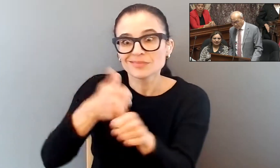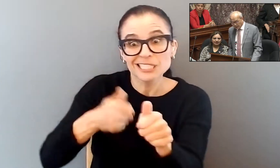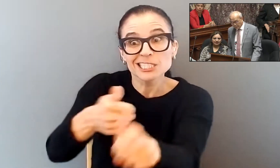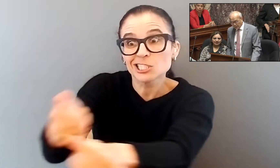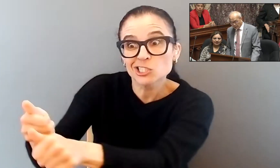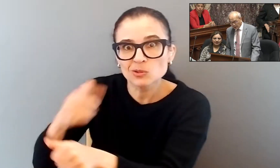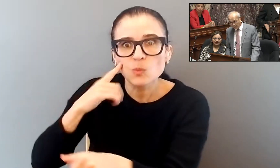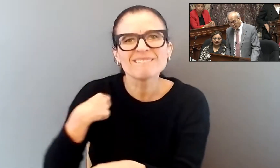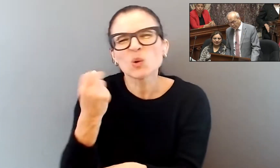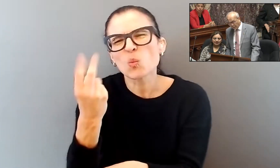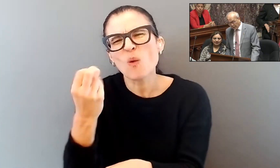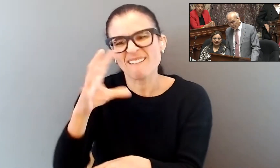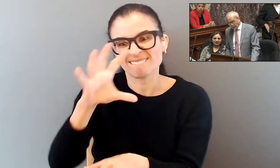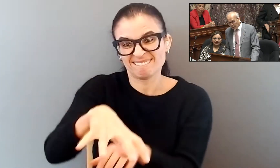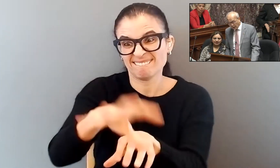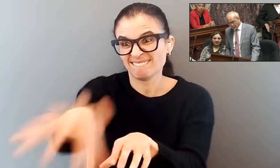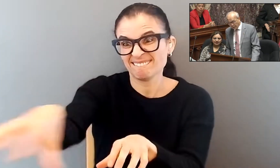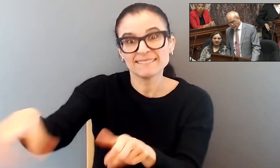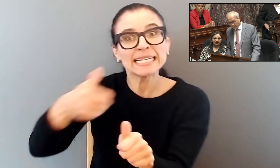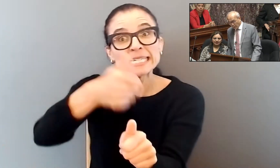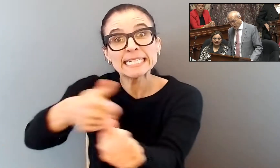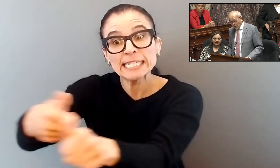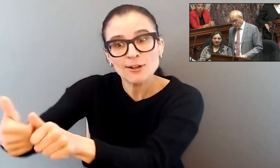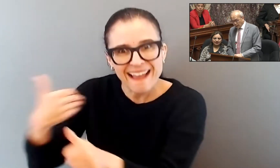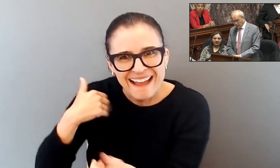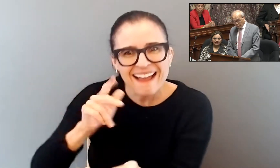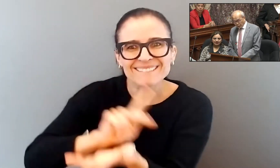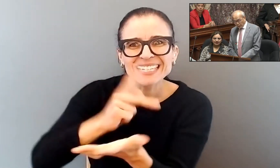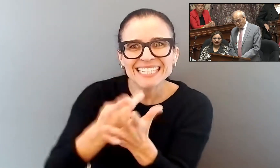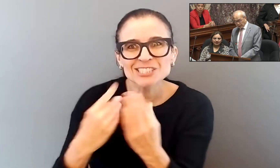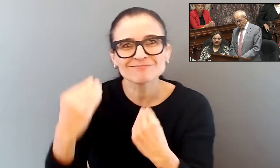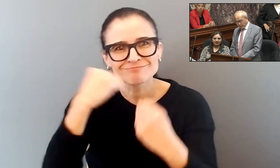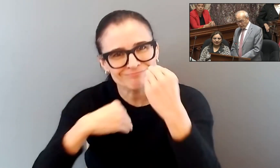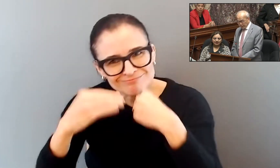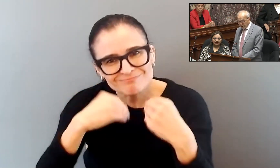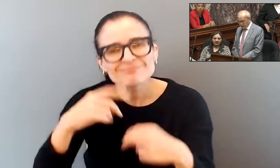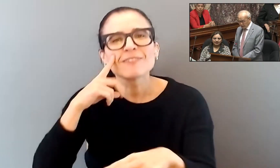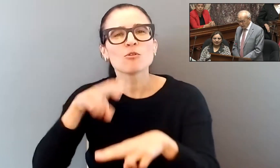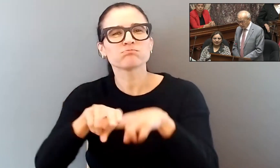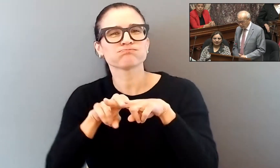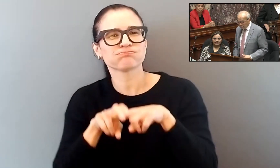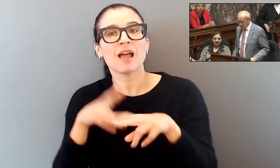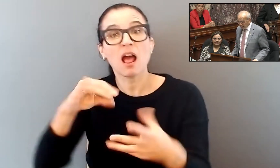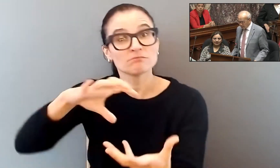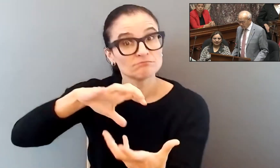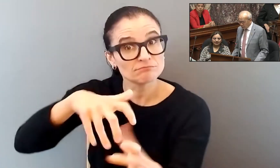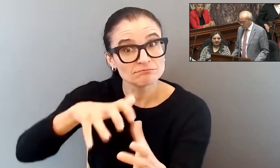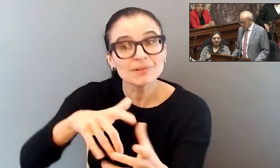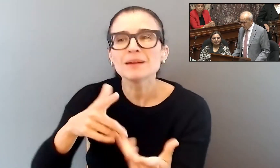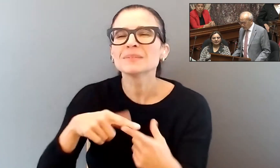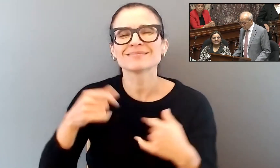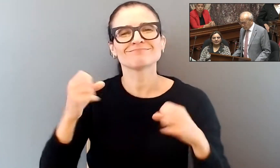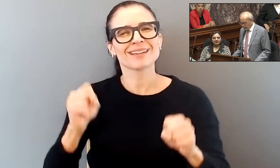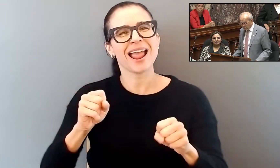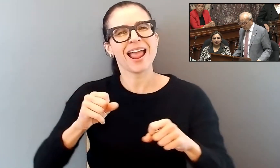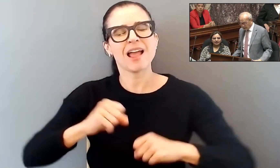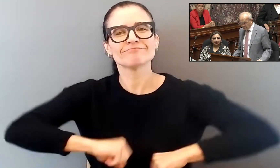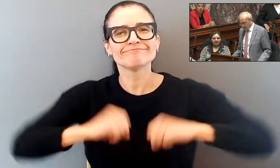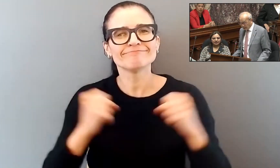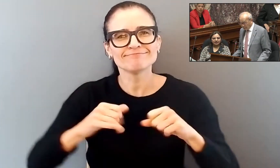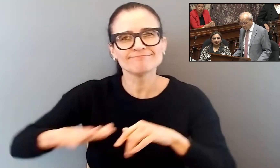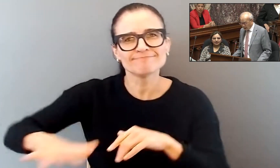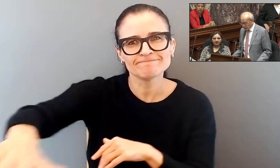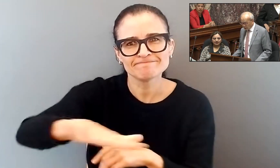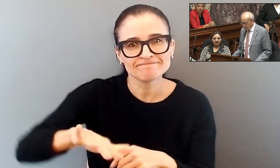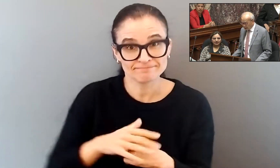maximum flexibility for daily life to unfold. In addition to these living spaces, the new design features a village space